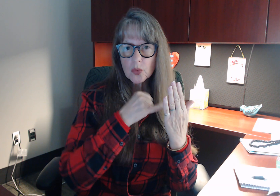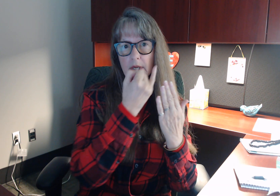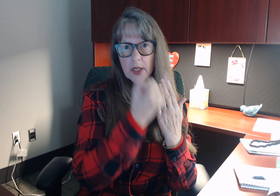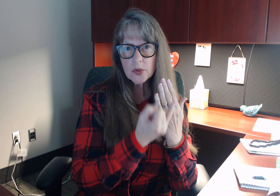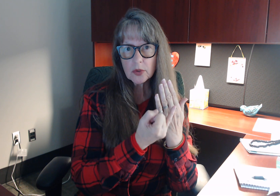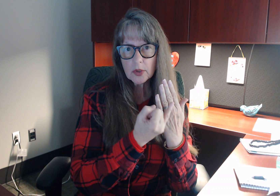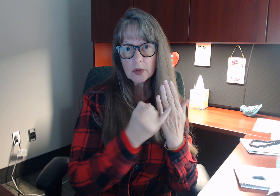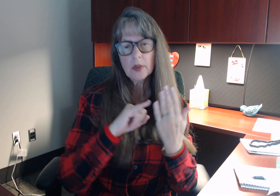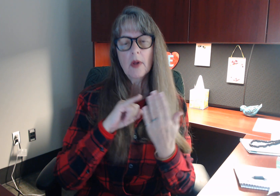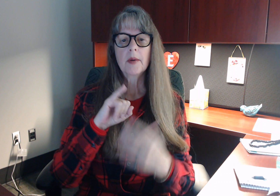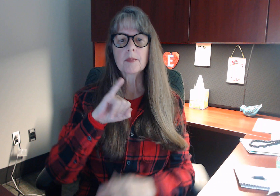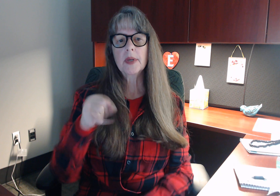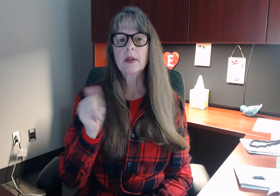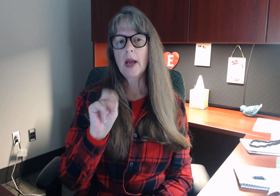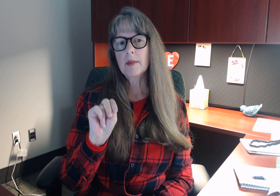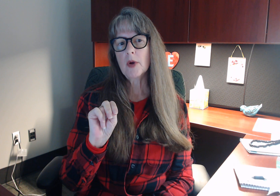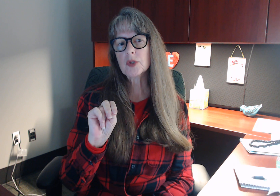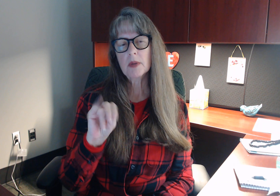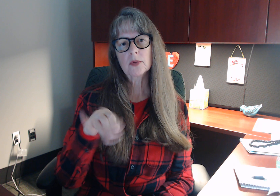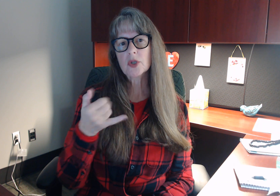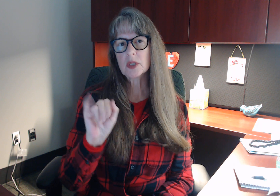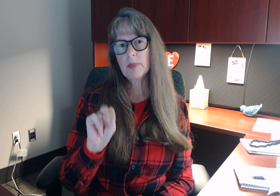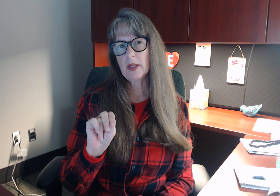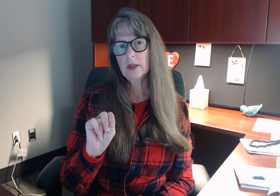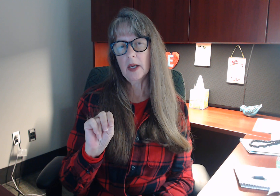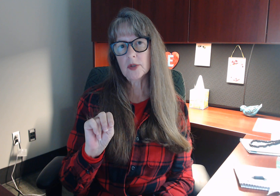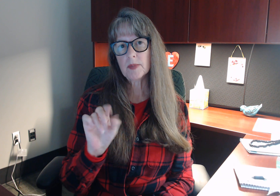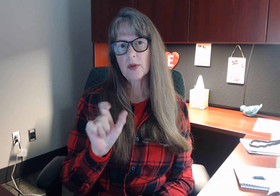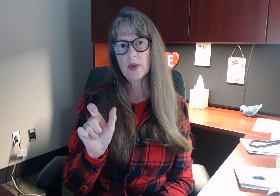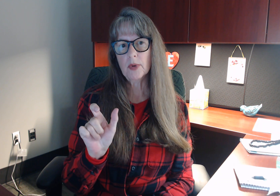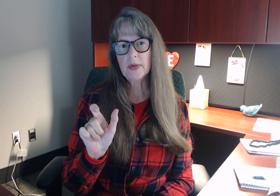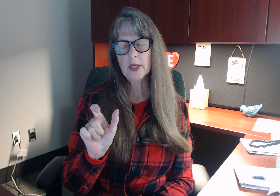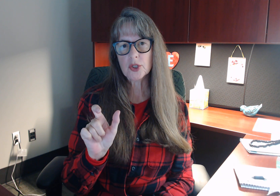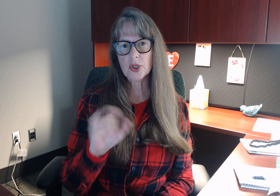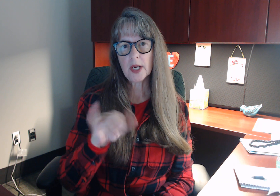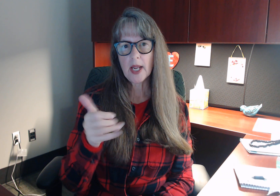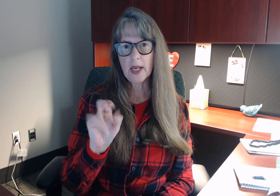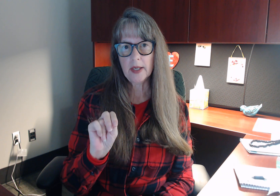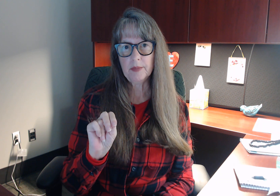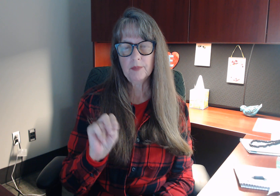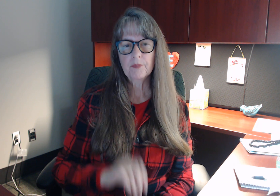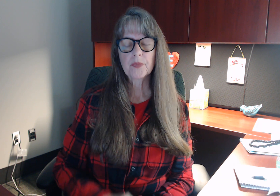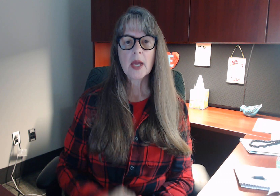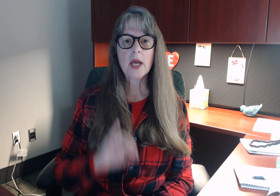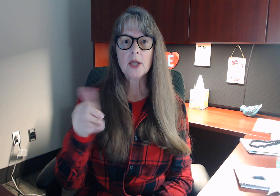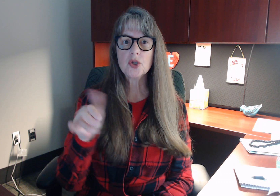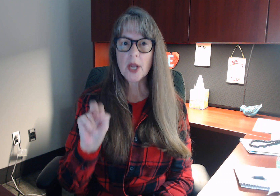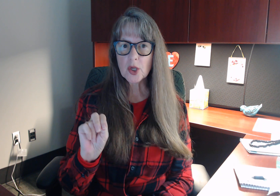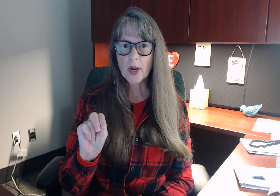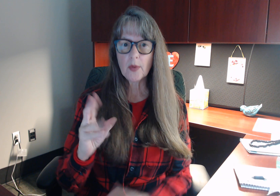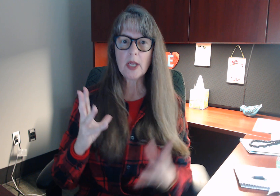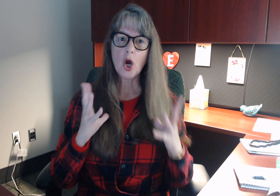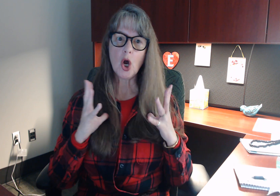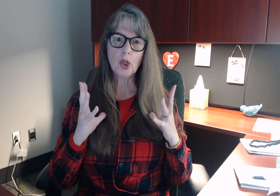kids learn, but most people just spell the abbreviation JAM. January